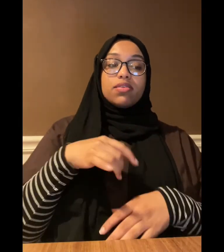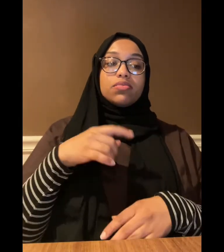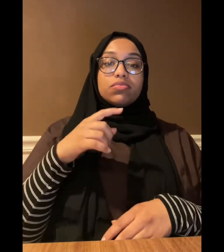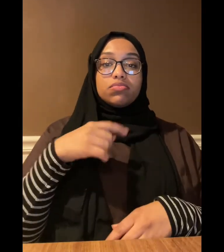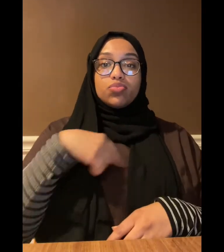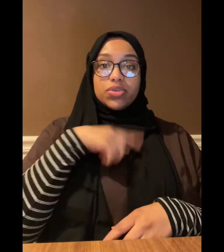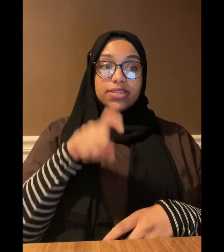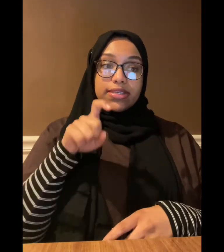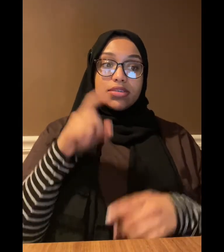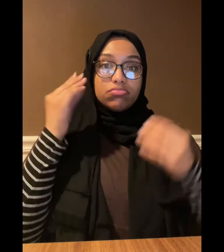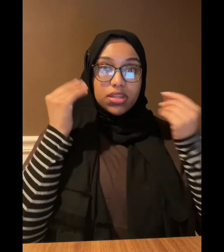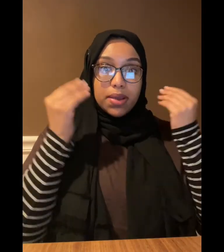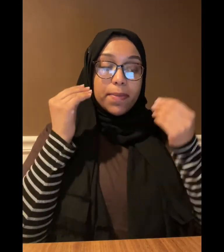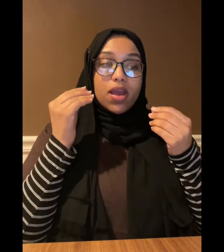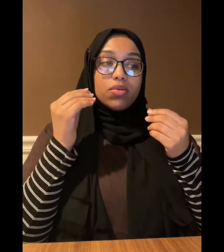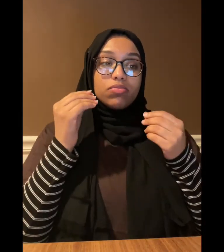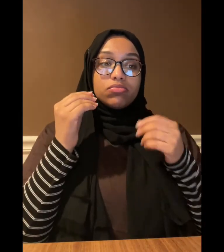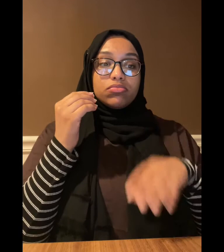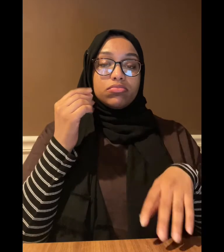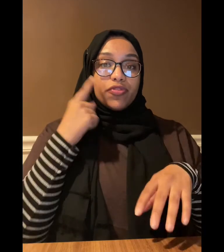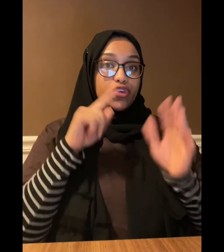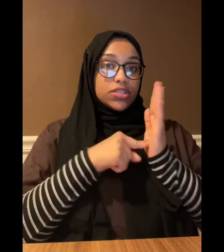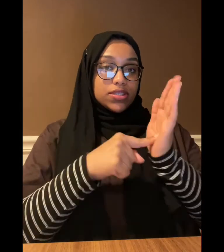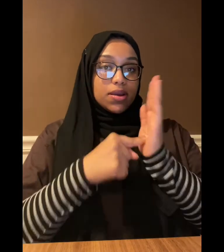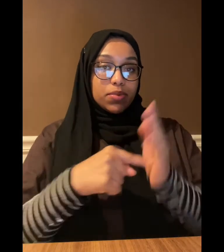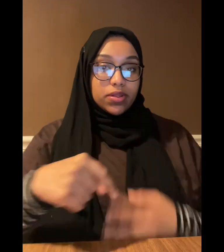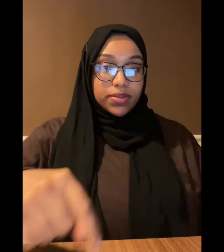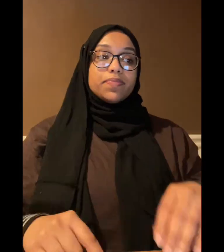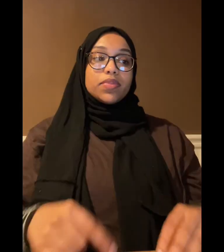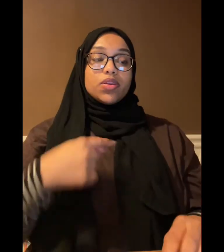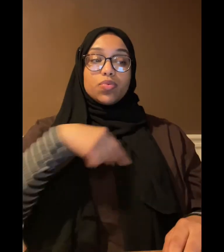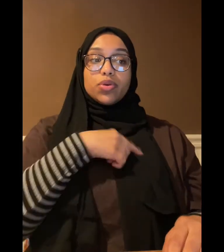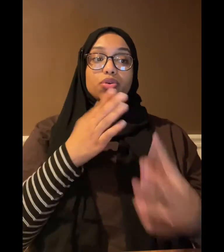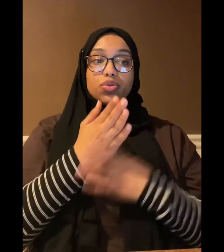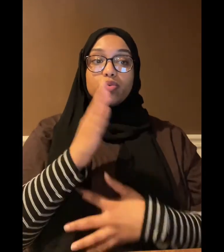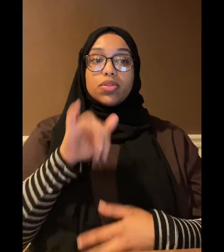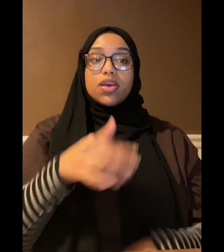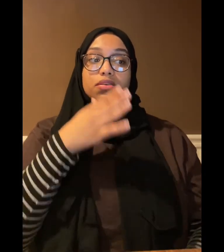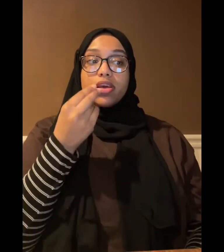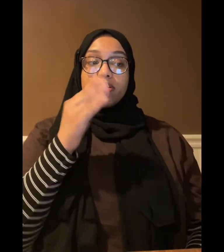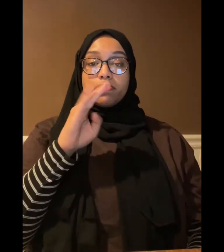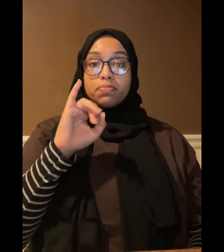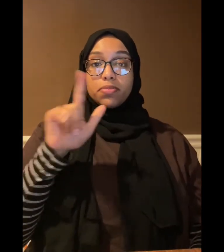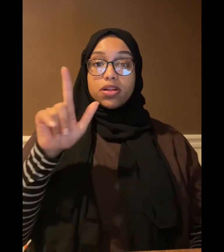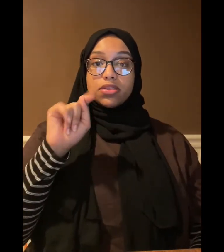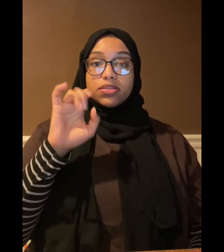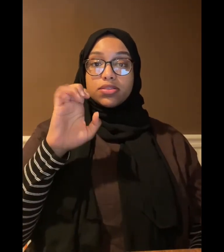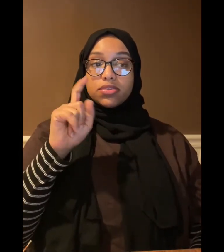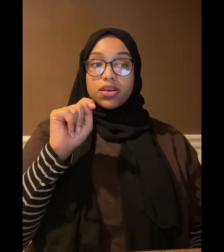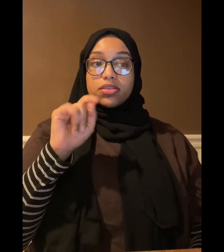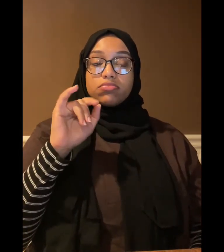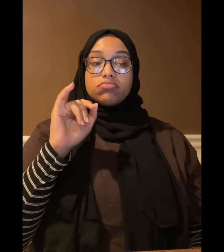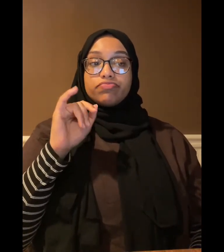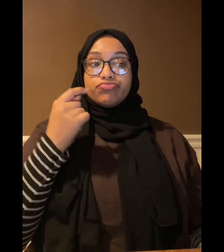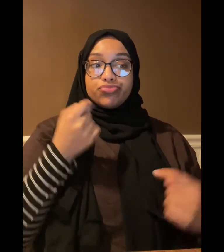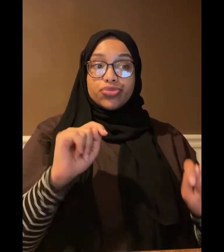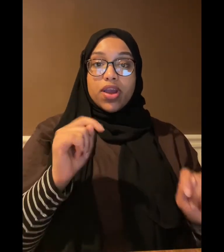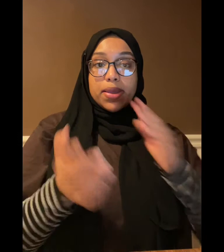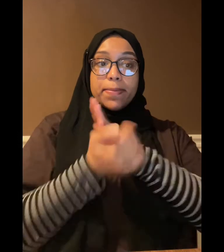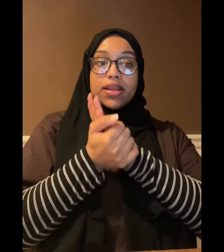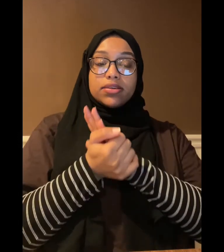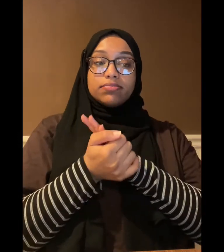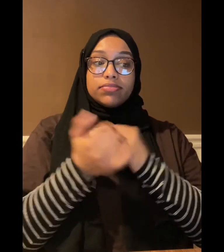text. This is where it gets tricky. As I said, sometimes the bill text is very